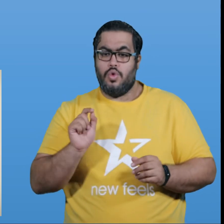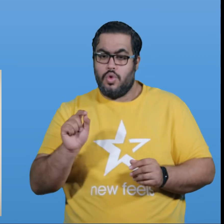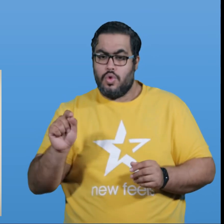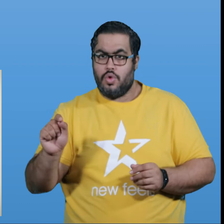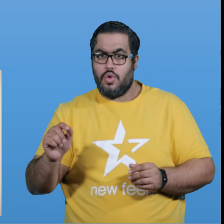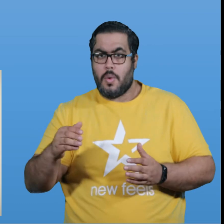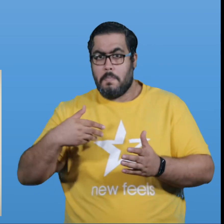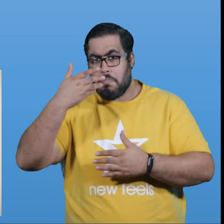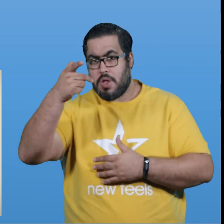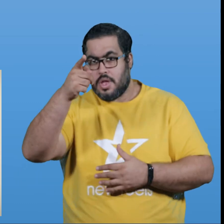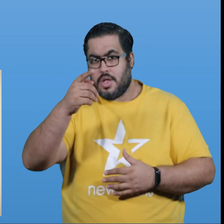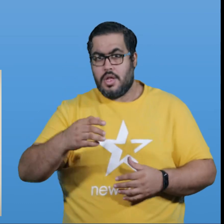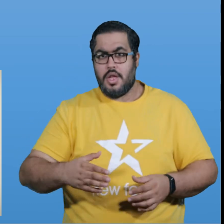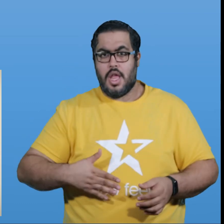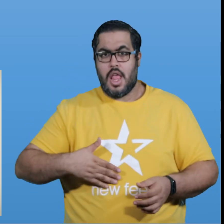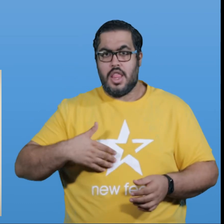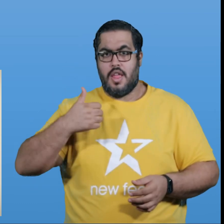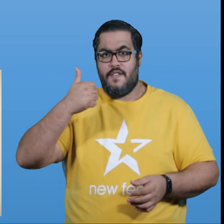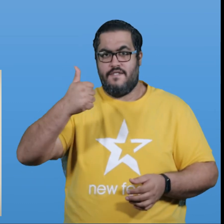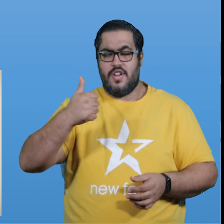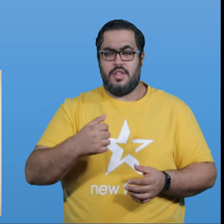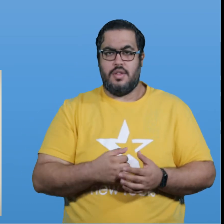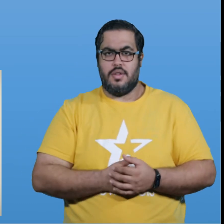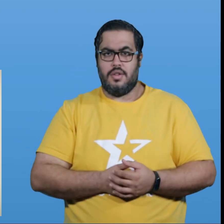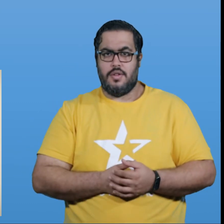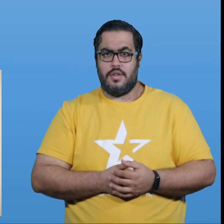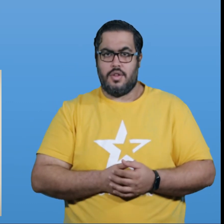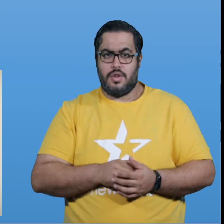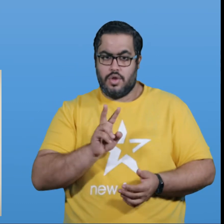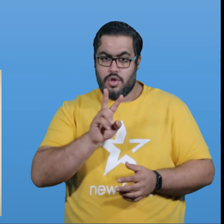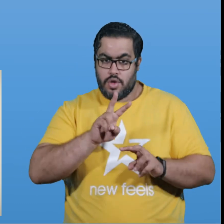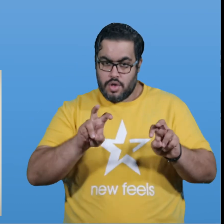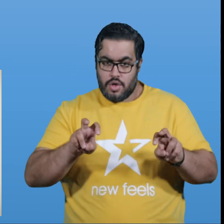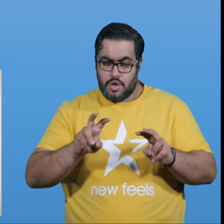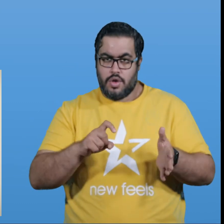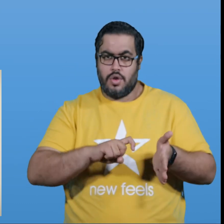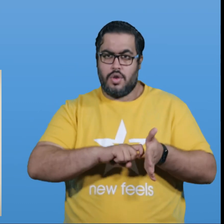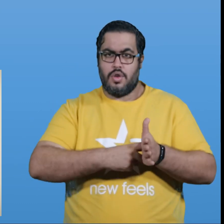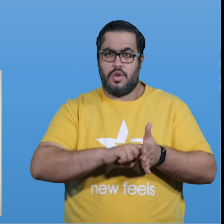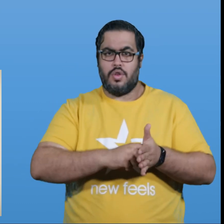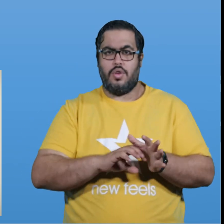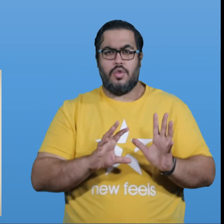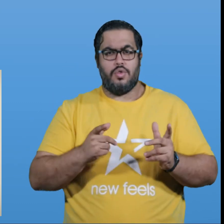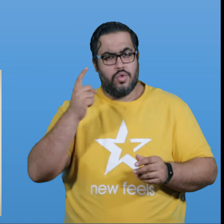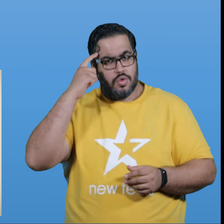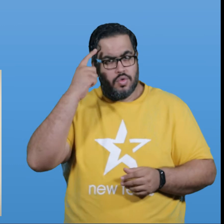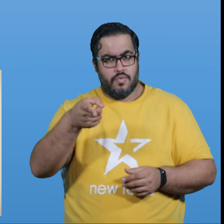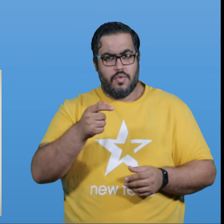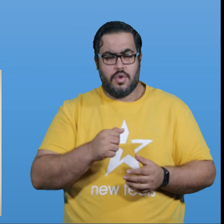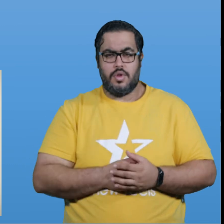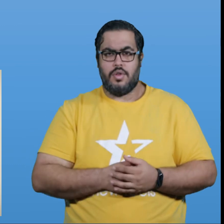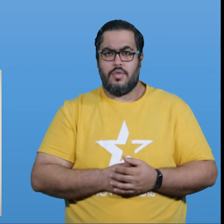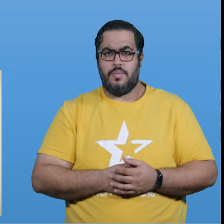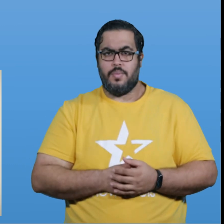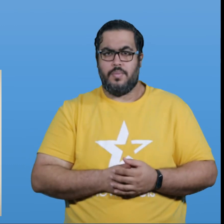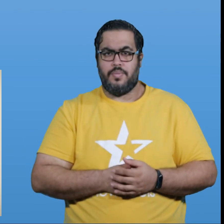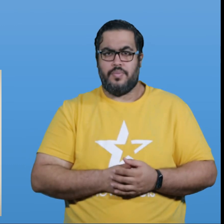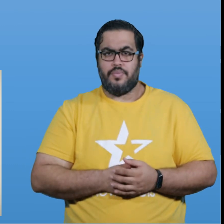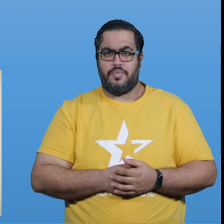We have sports and fit. Excellent job. Now, based on these keywords, what do you think the correct word to use